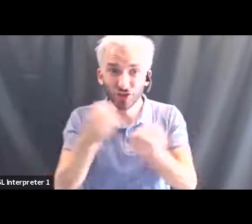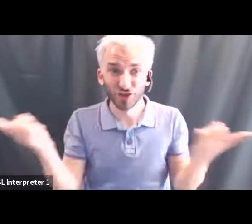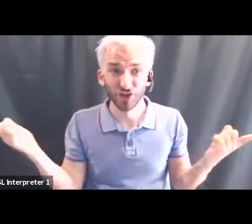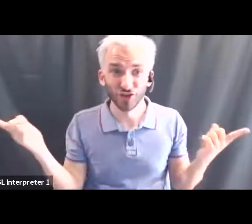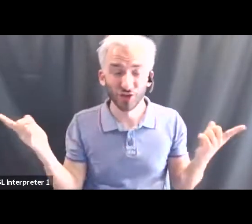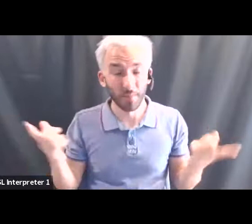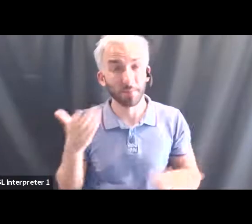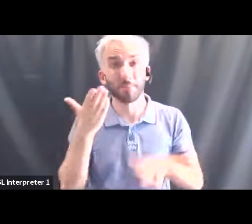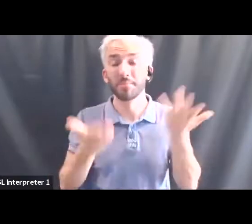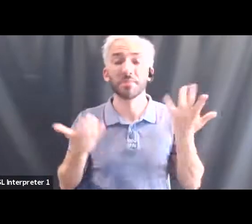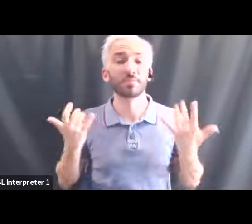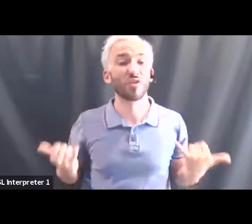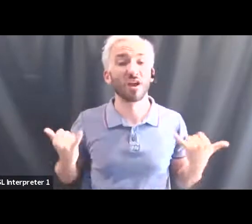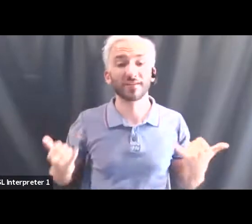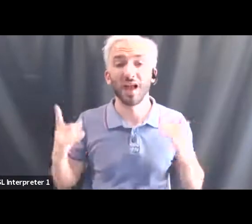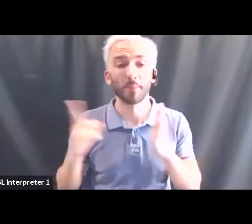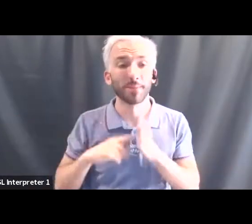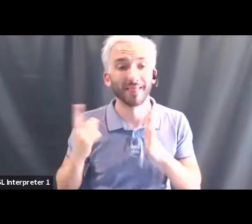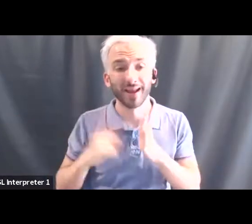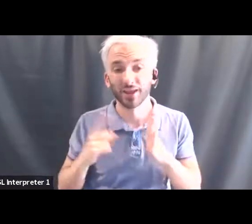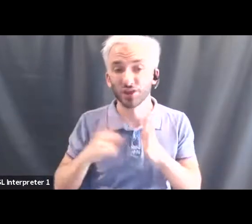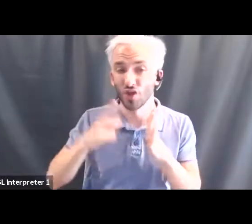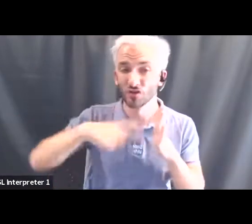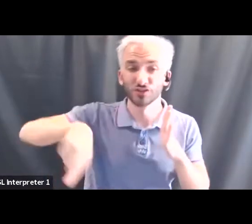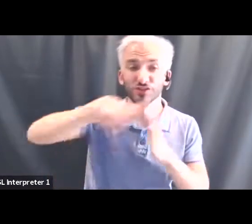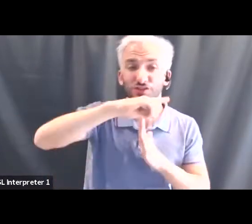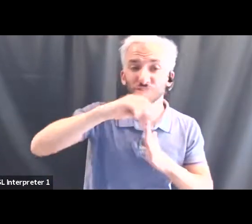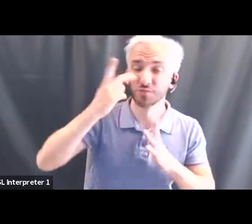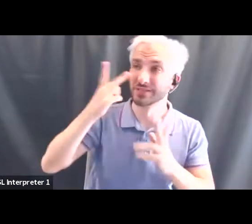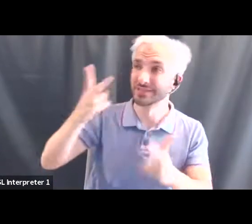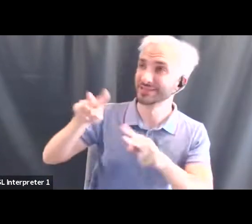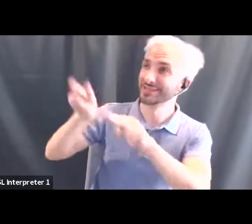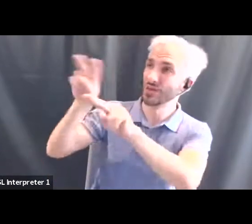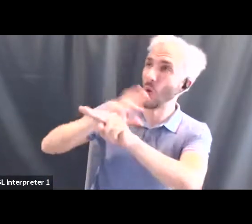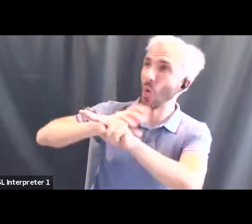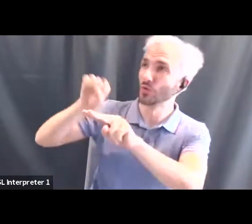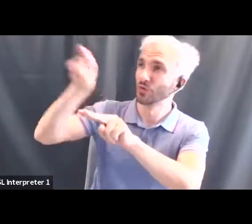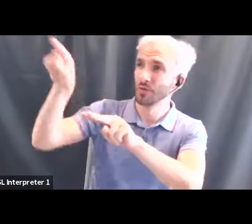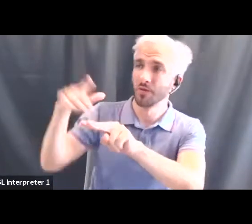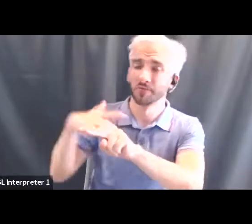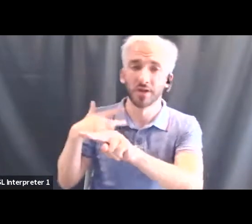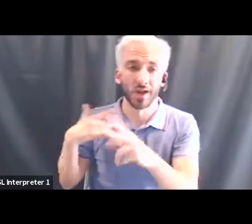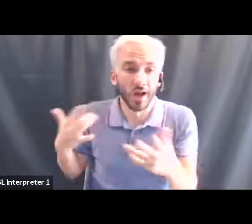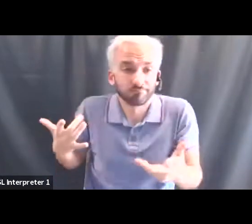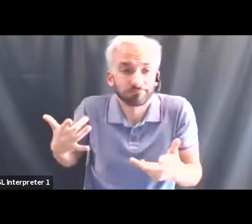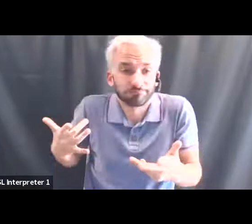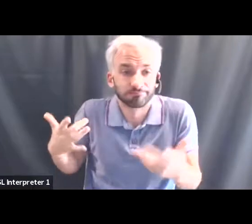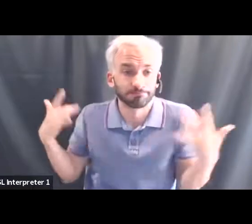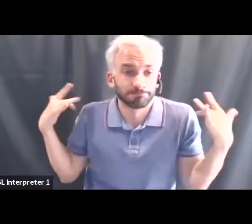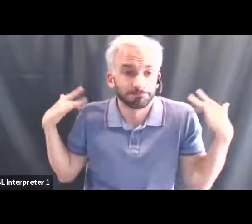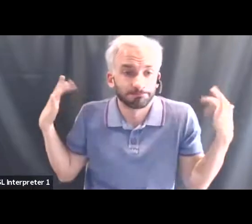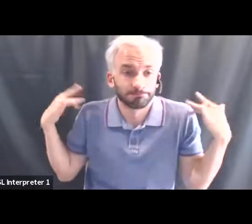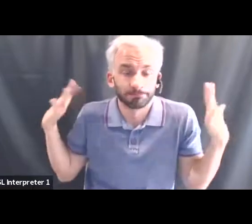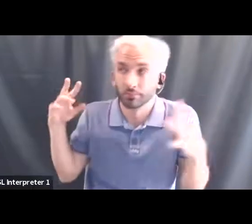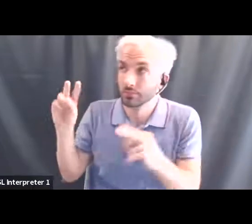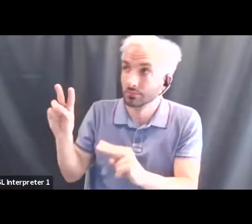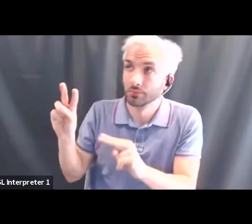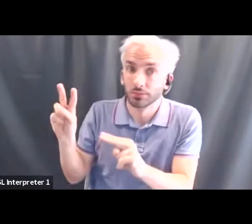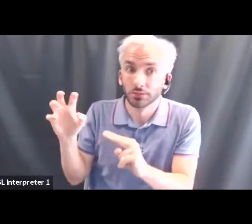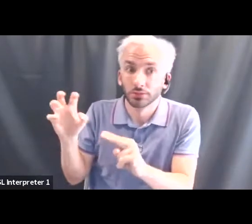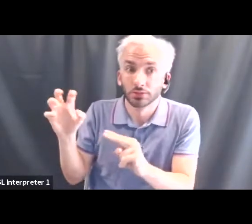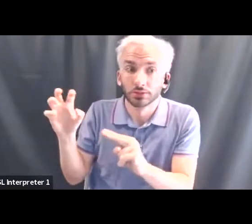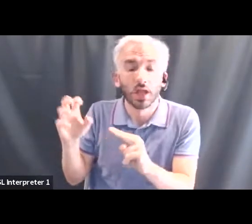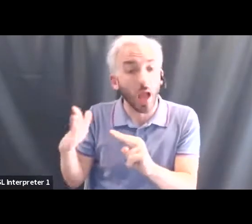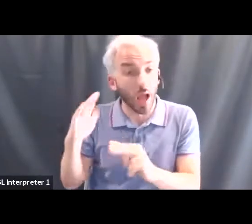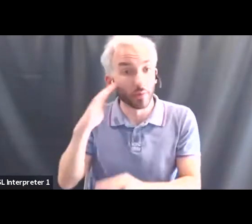where we are is the apathy of the generations before us. I know Generation Z can be annoying with all their TikToks